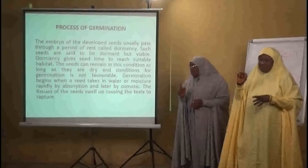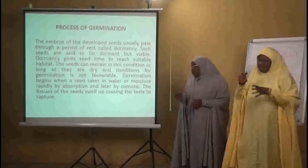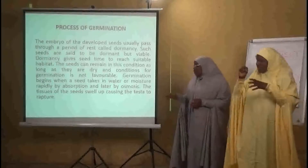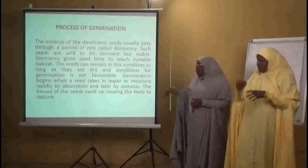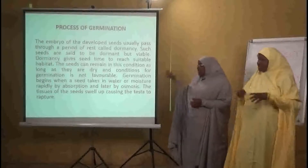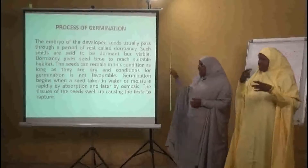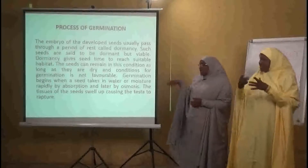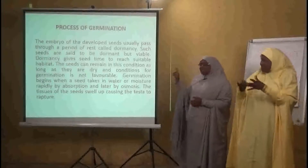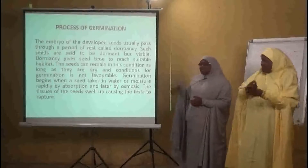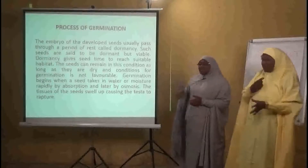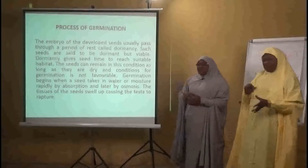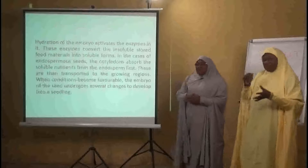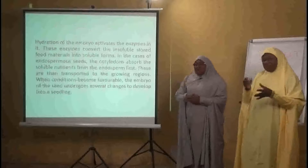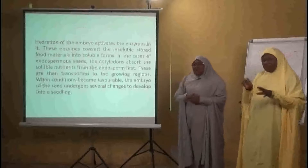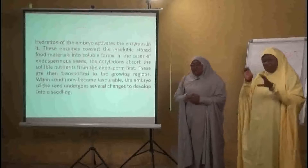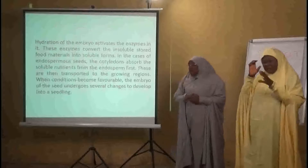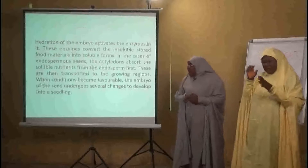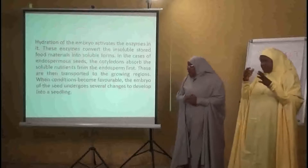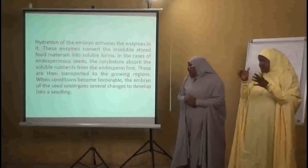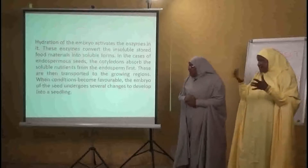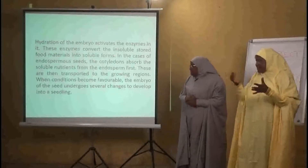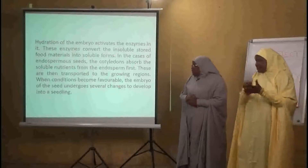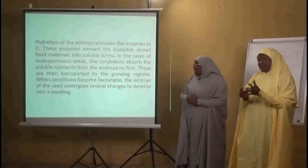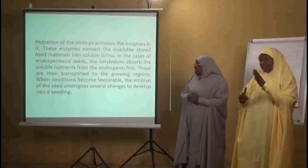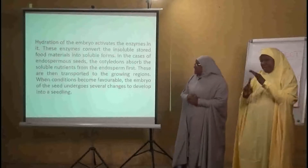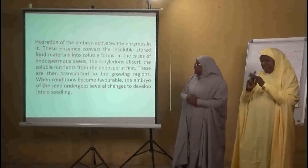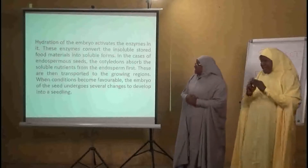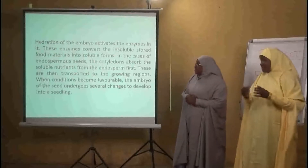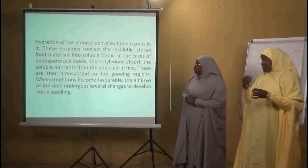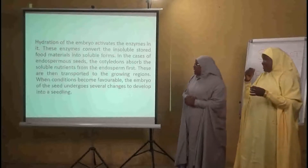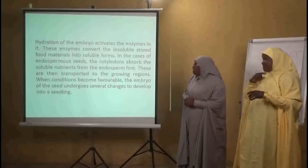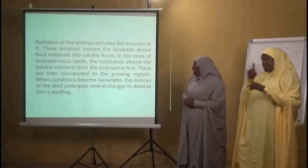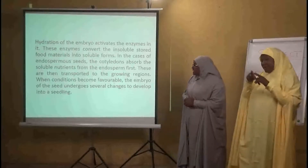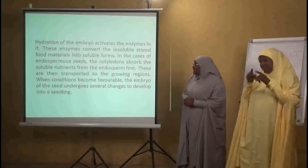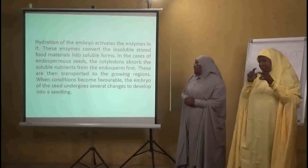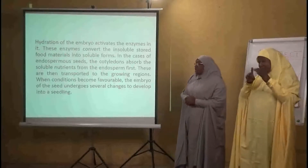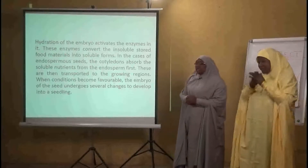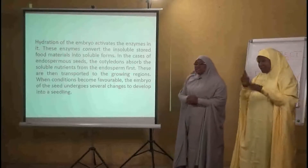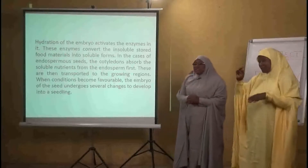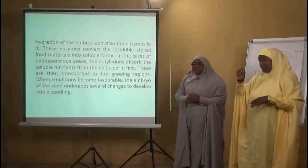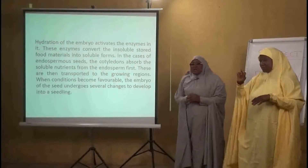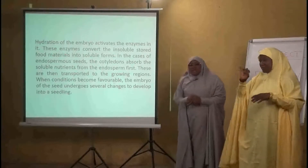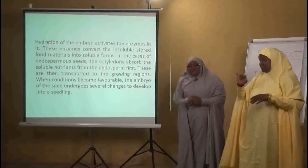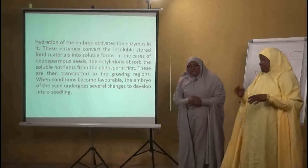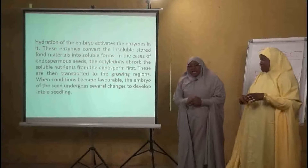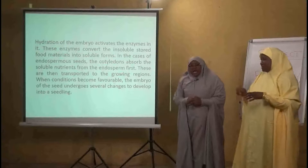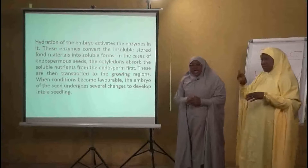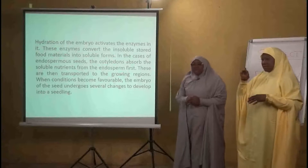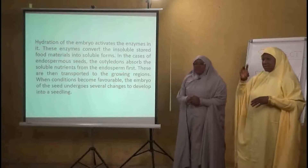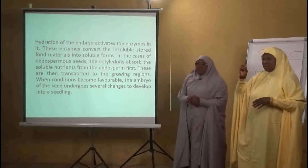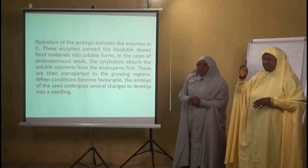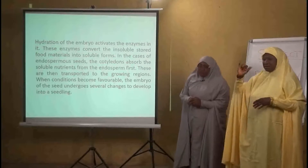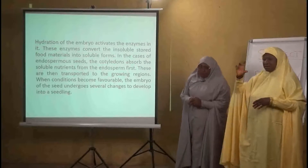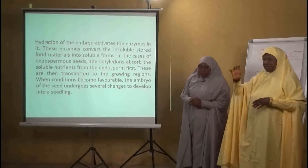first structure that appears when the seed starts to germinate is radicle